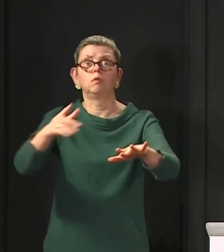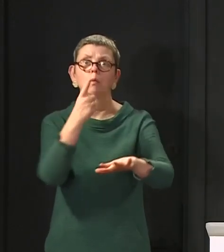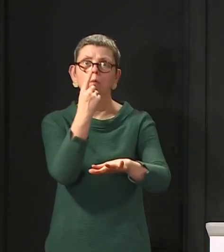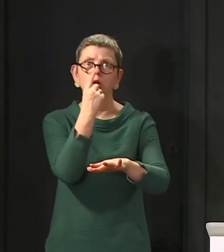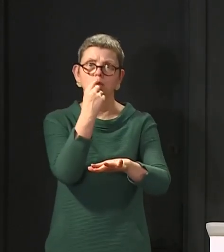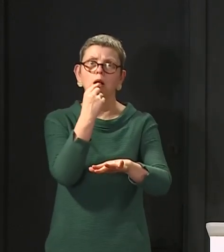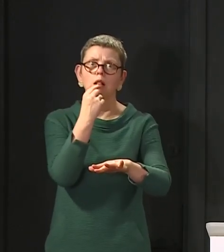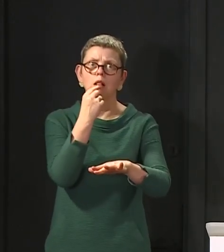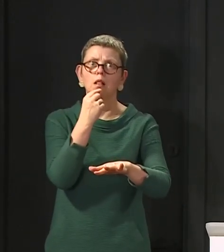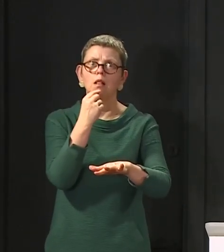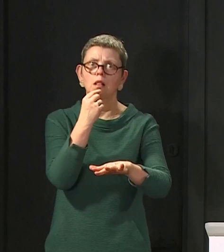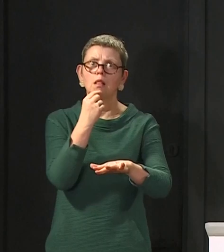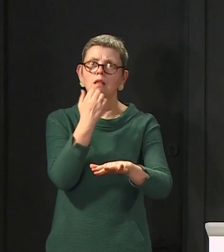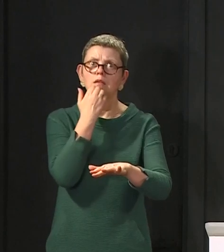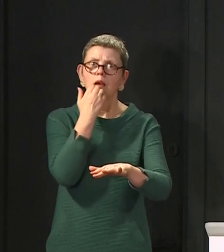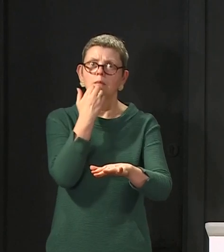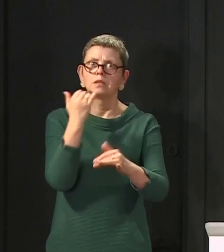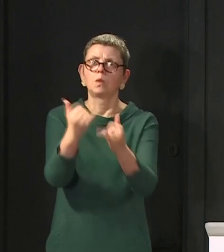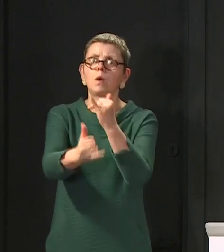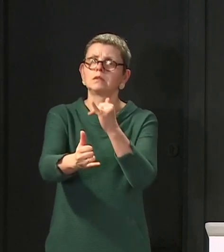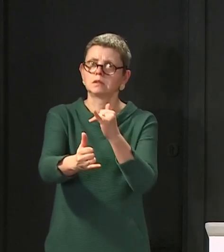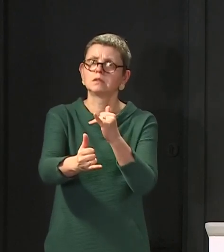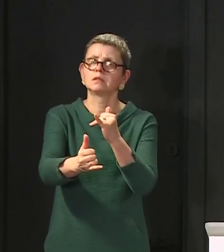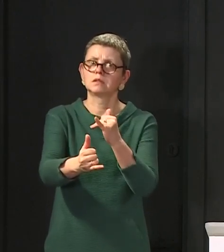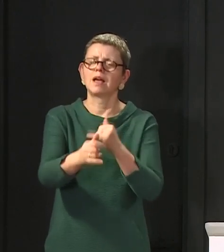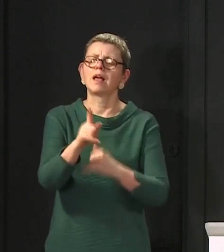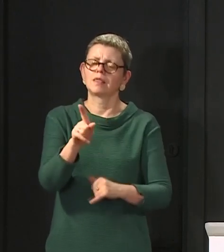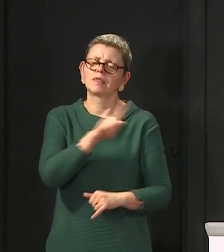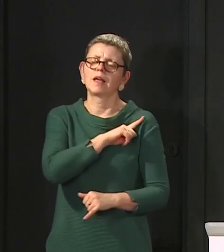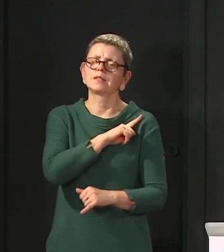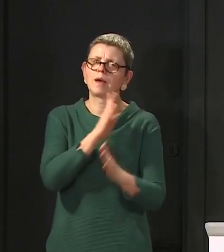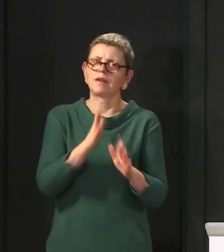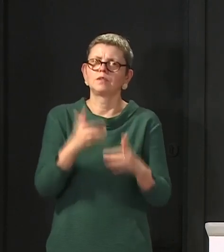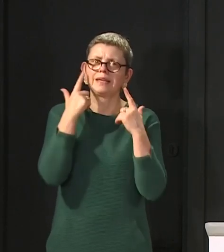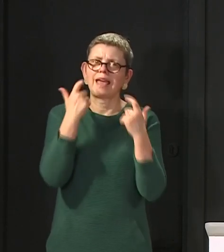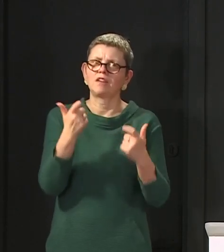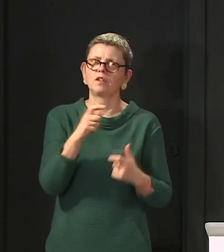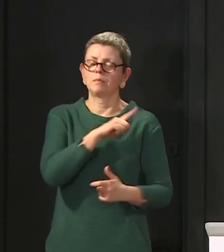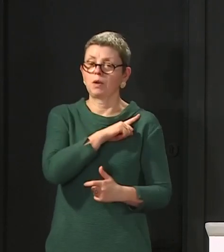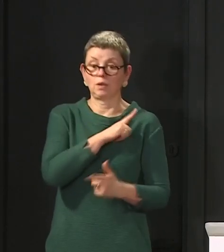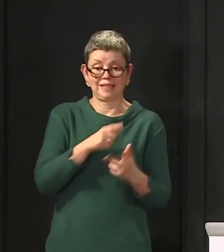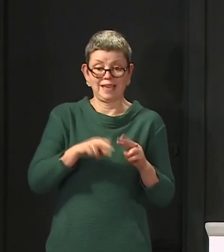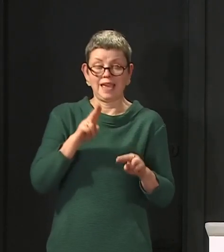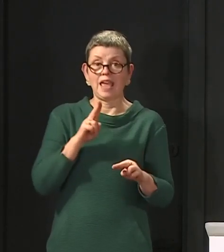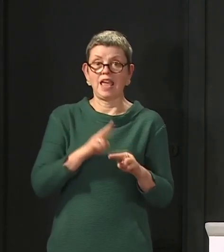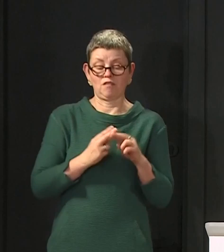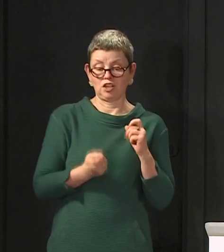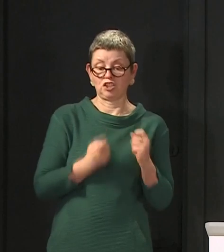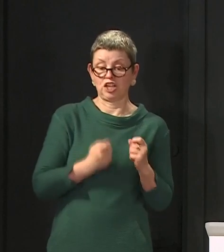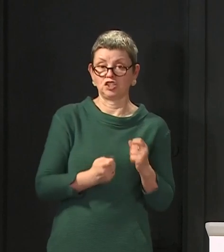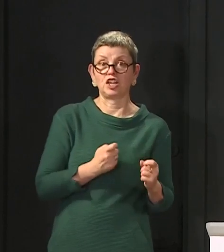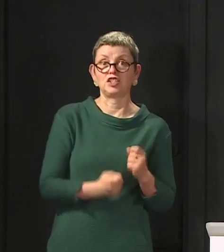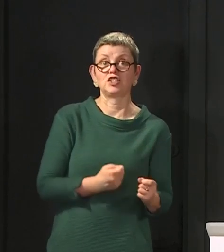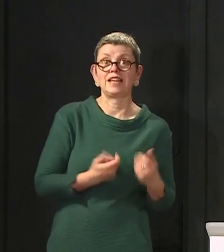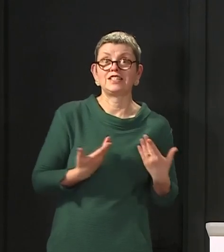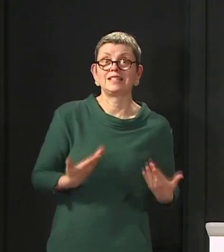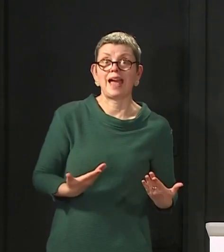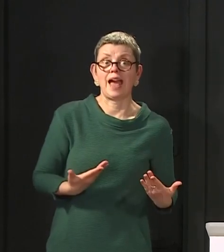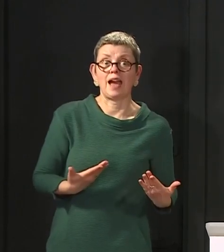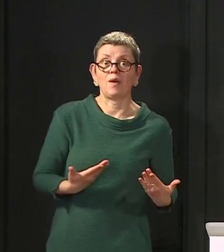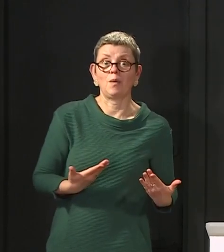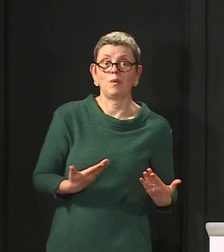to increase. And that's why we have to be careful, because if we go too fast right now, we risk all the progress we've made. I don't